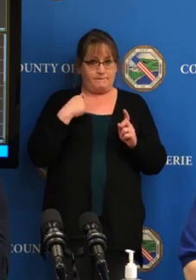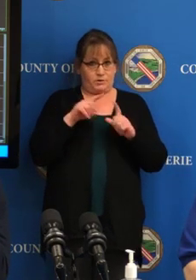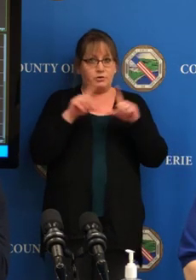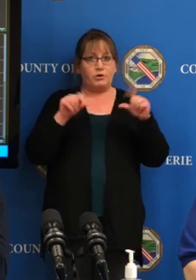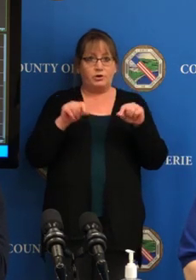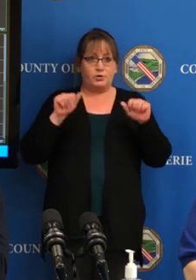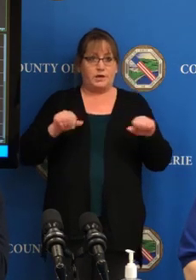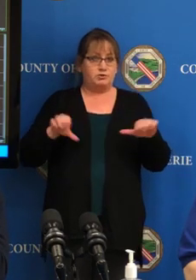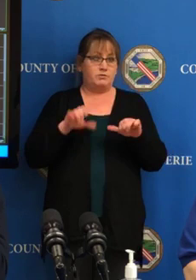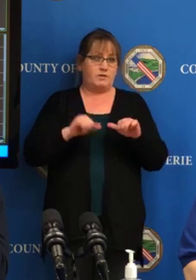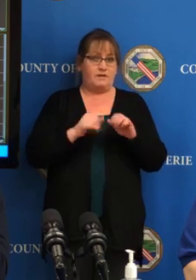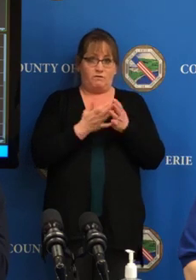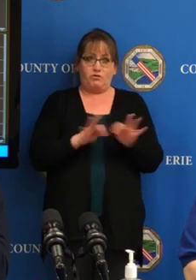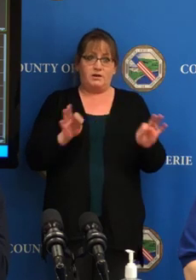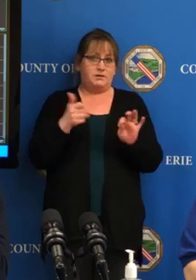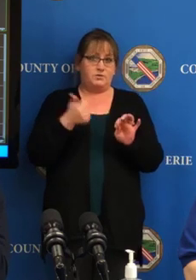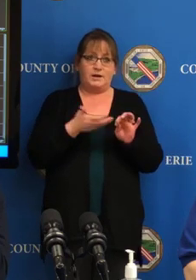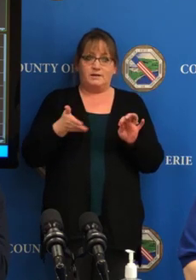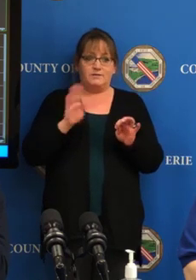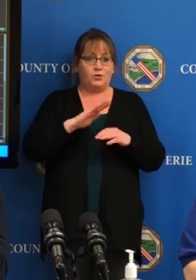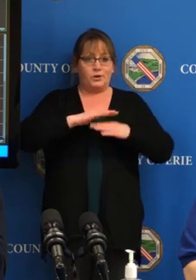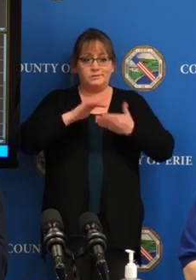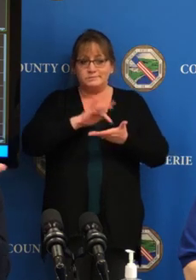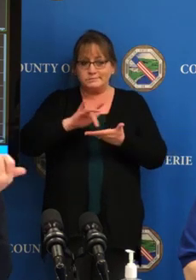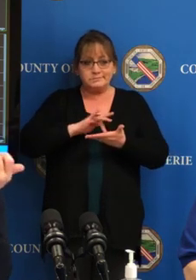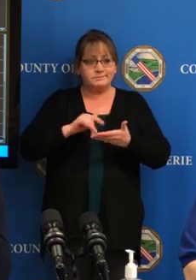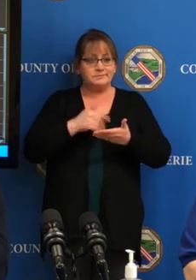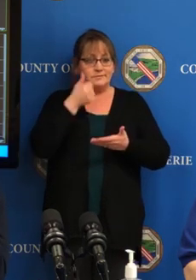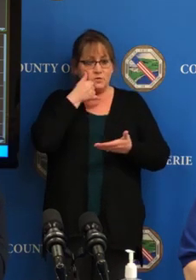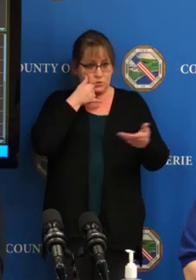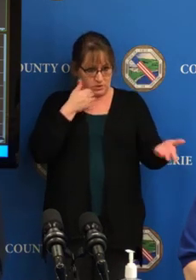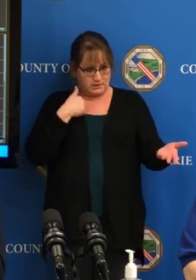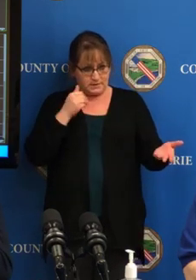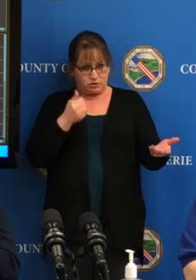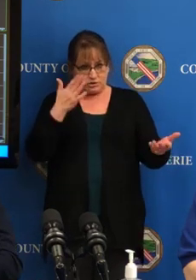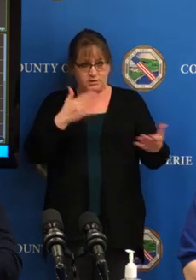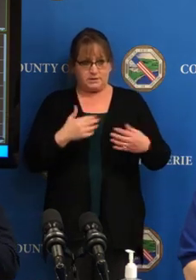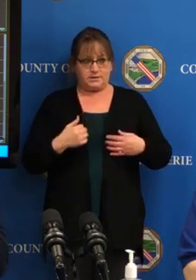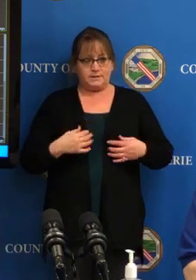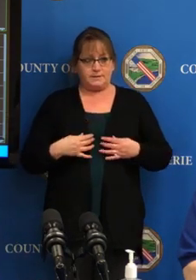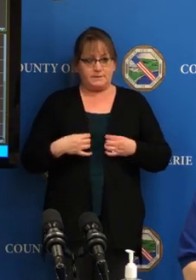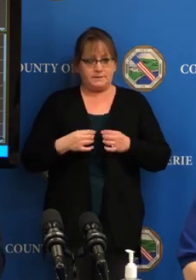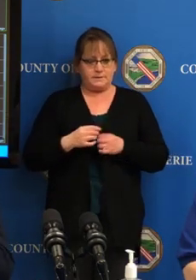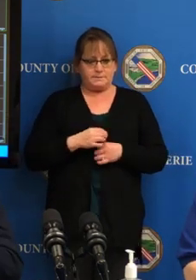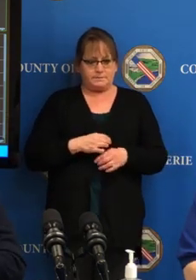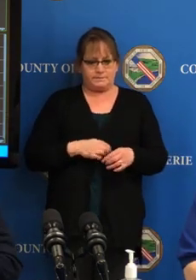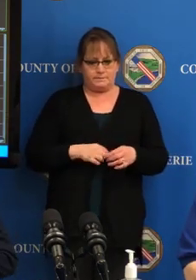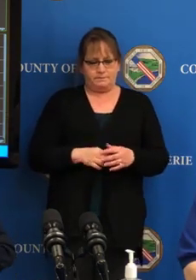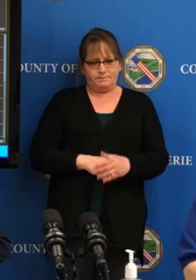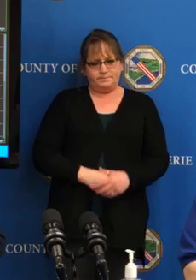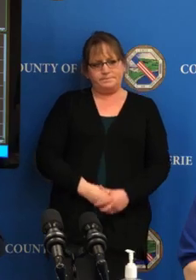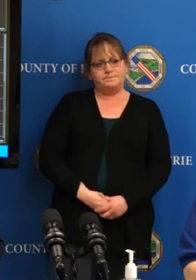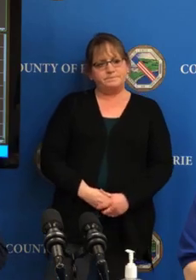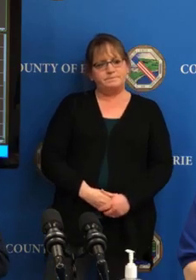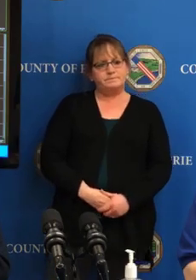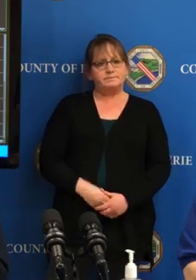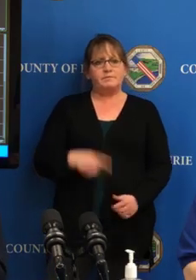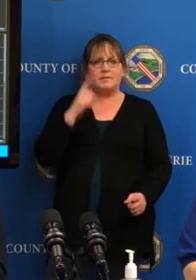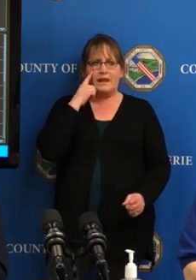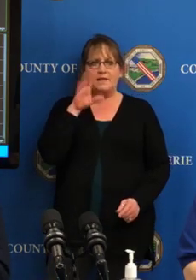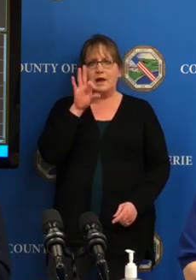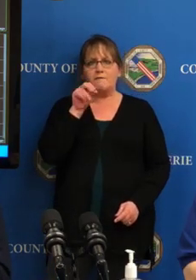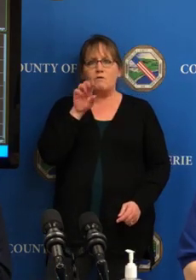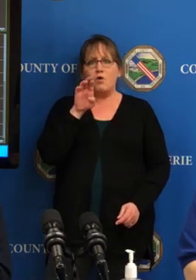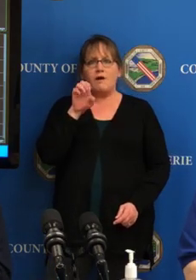that for free to any of your devices, and just enjoy it. David, you got any suggestions? Yeah, for movies, Mark, I would say that Forrest